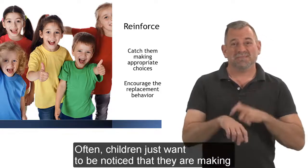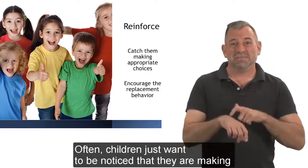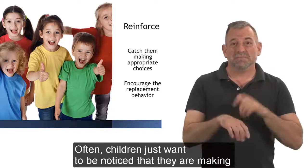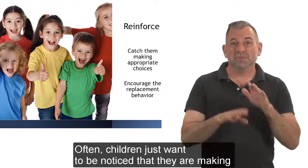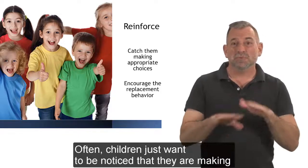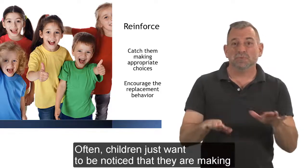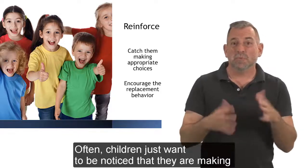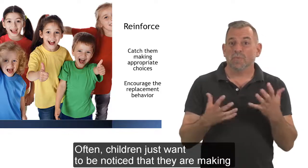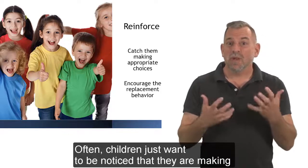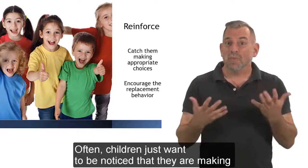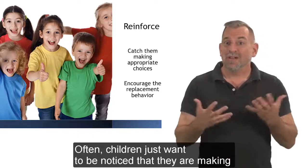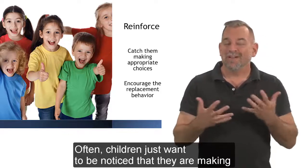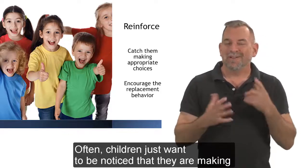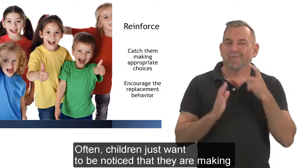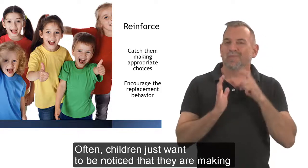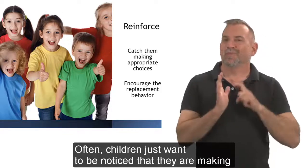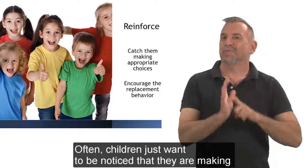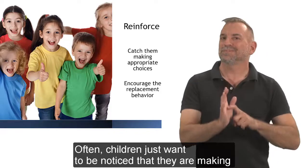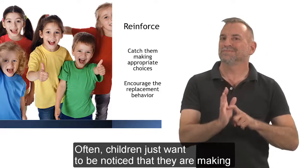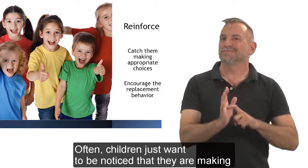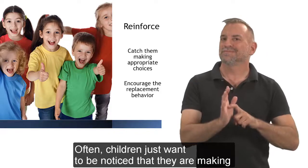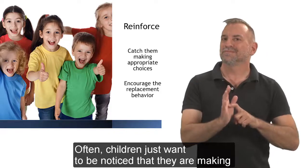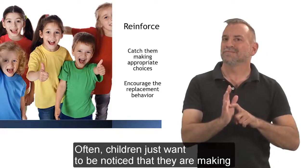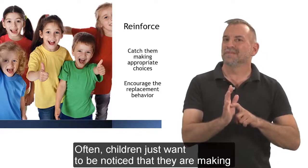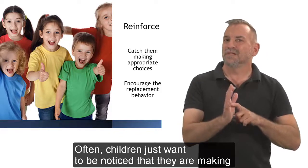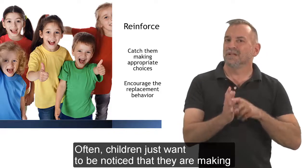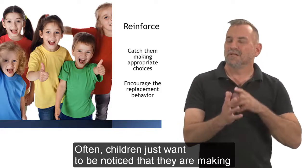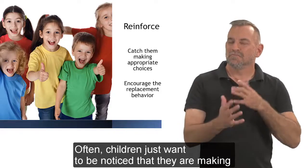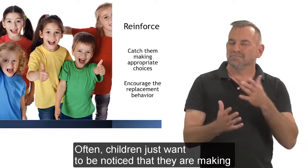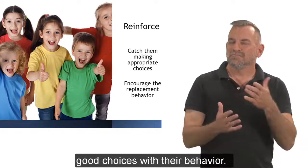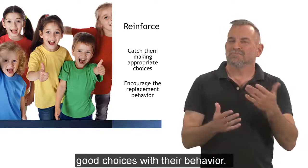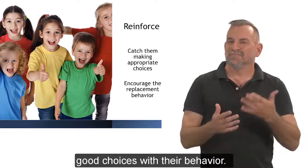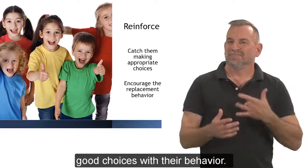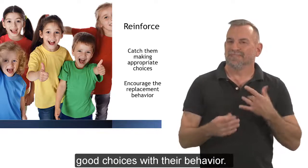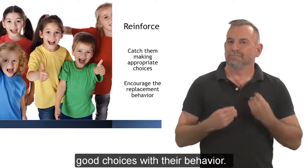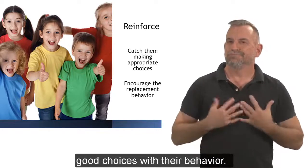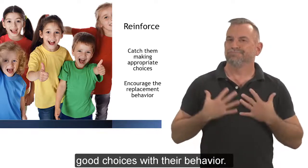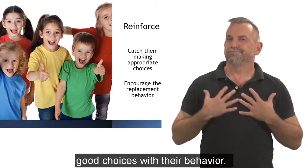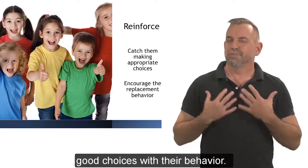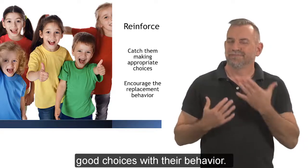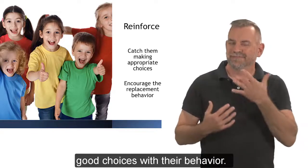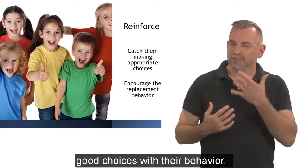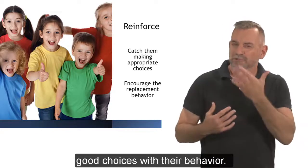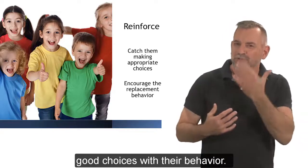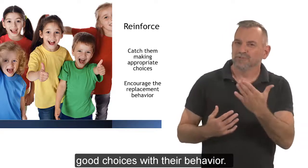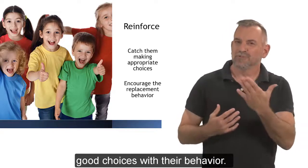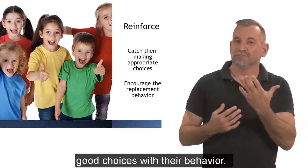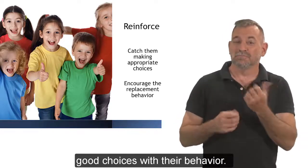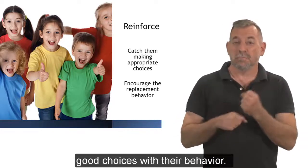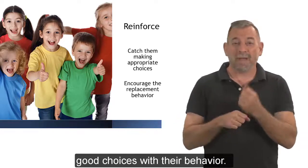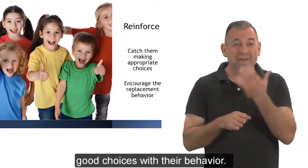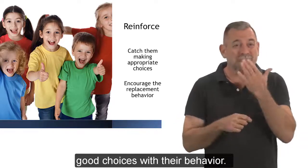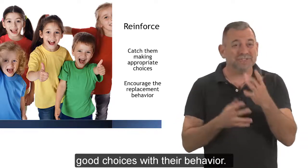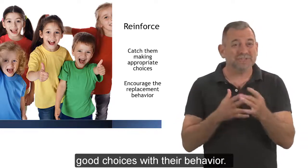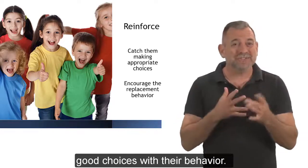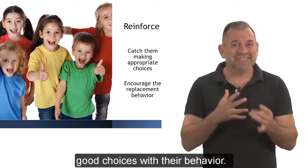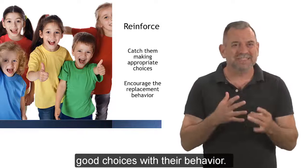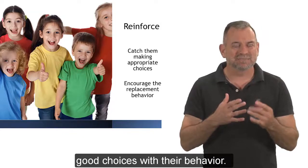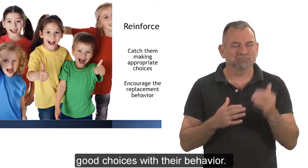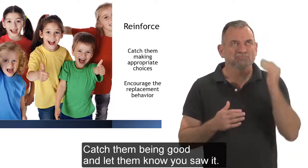Often, children just want to be noticed that they are making good choices with their behavior.